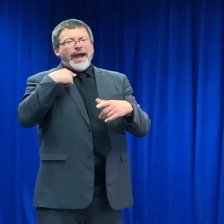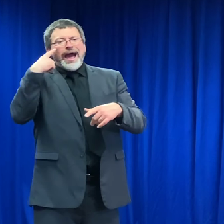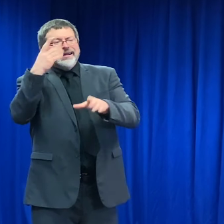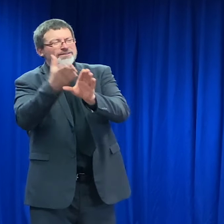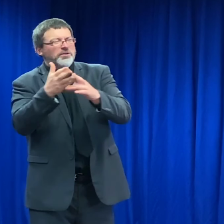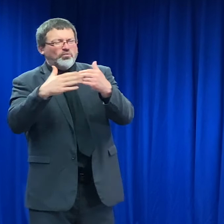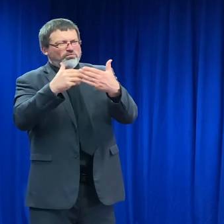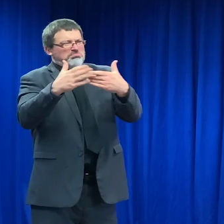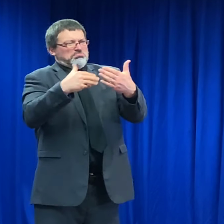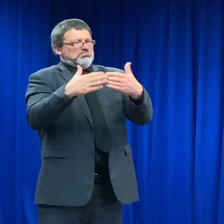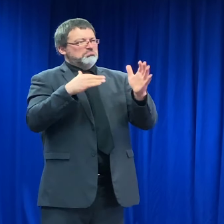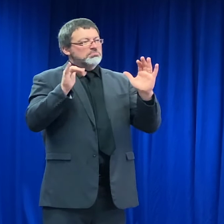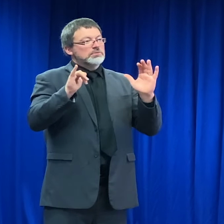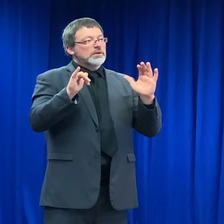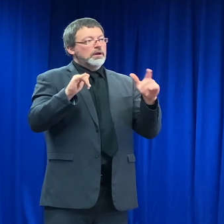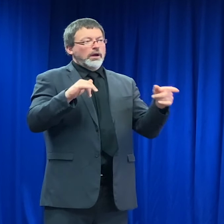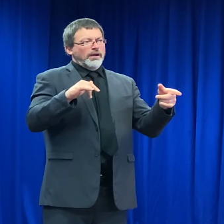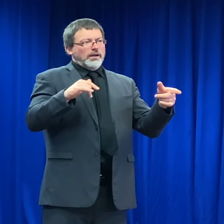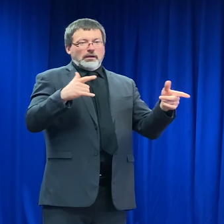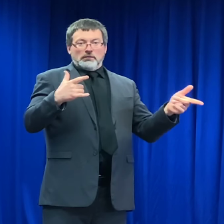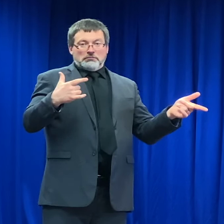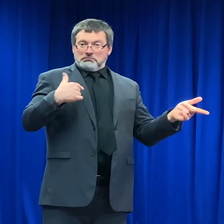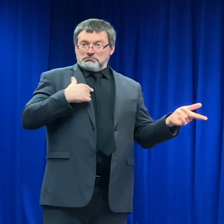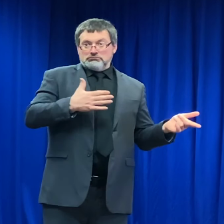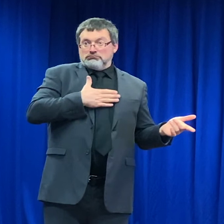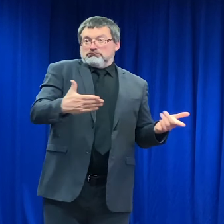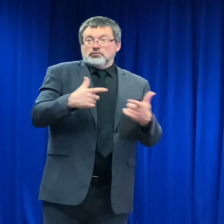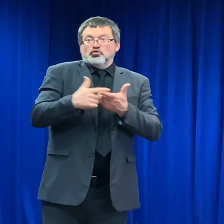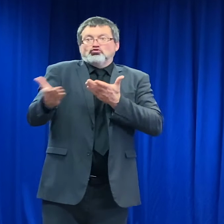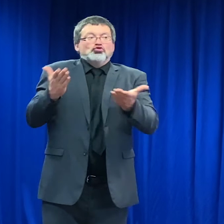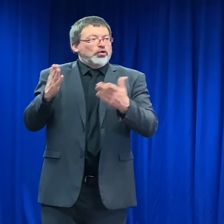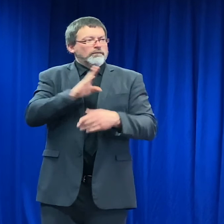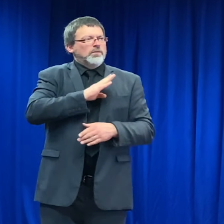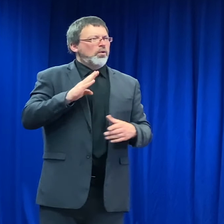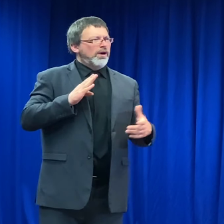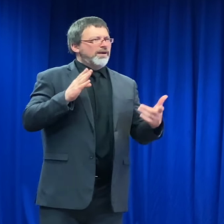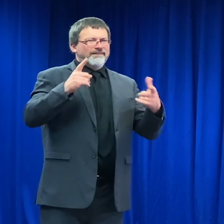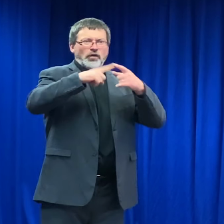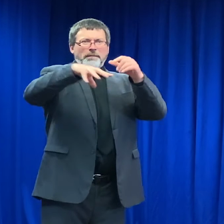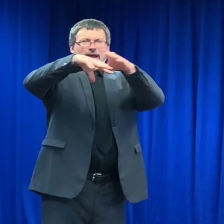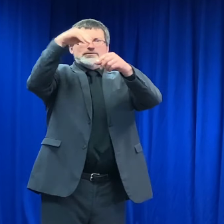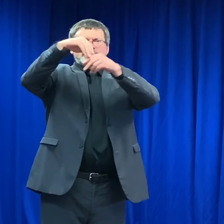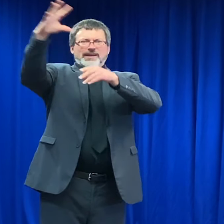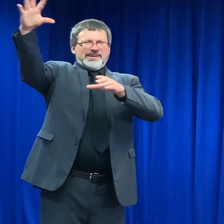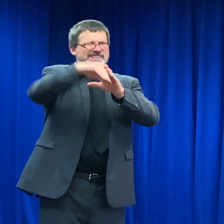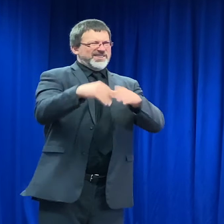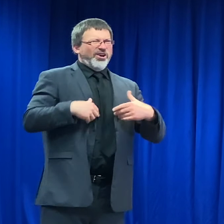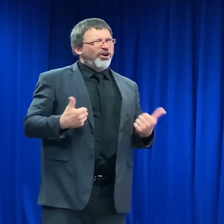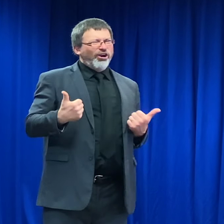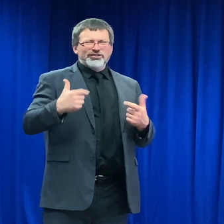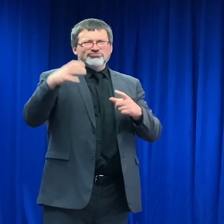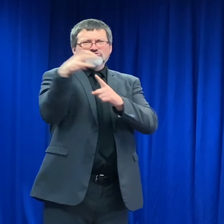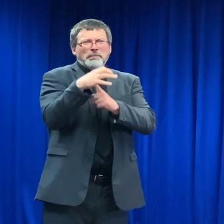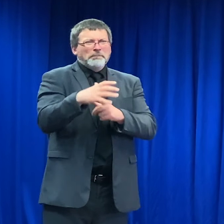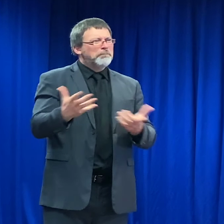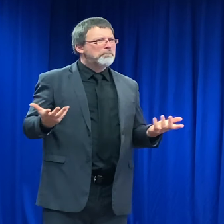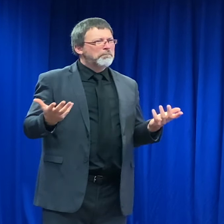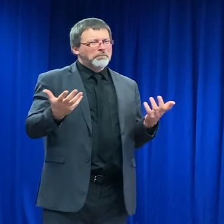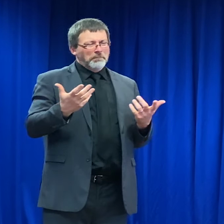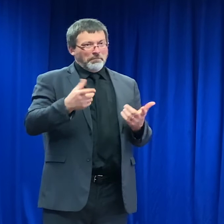I'm willing to serve and bring that outside perspective, that is a home run for the state of New Hampshire. And to reject that